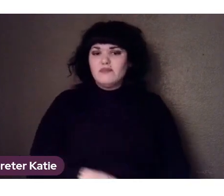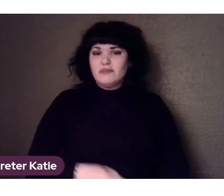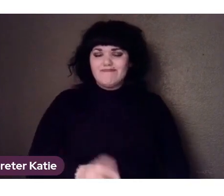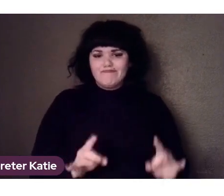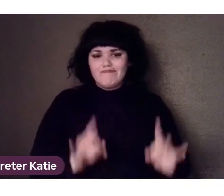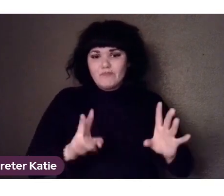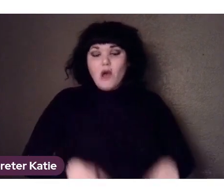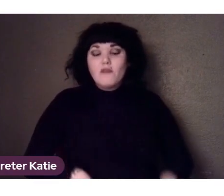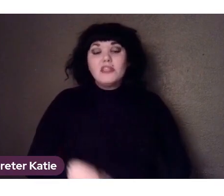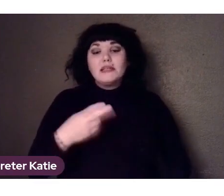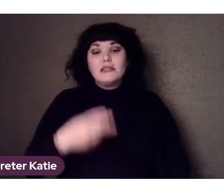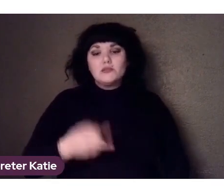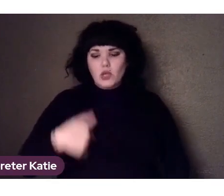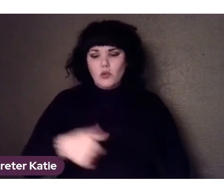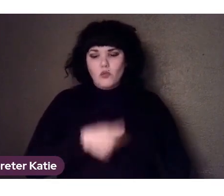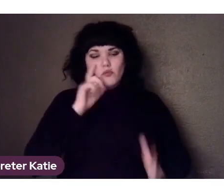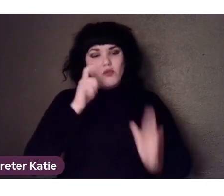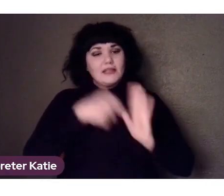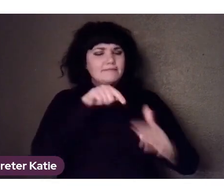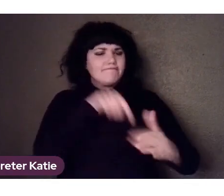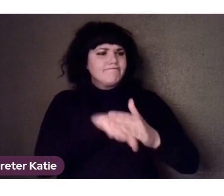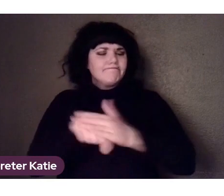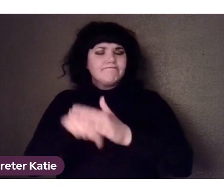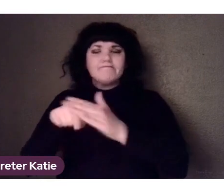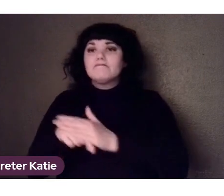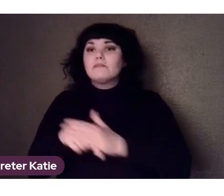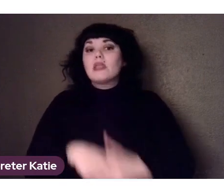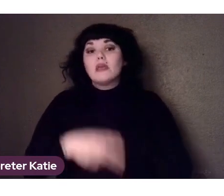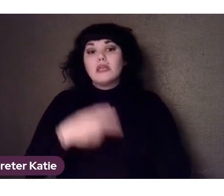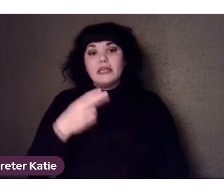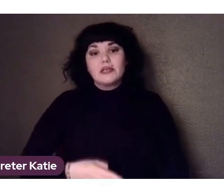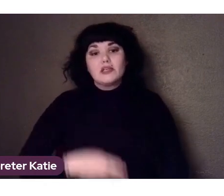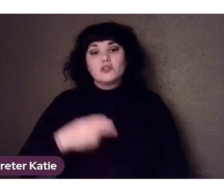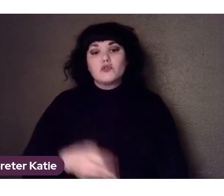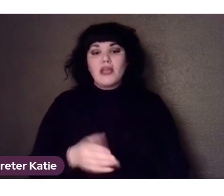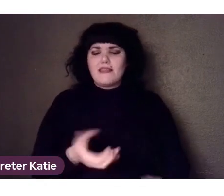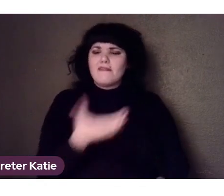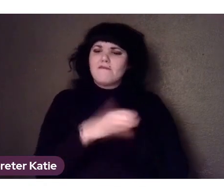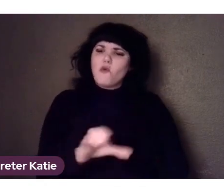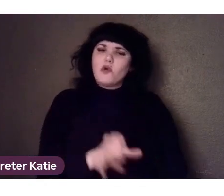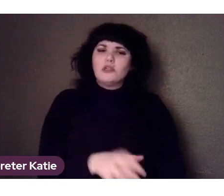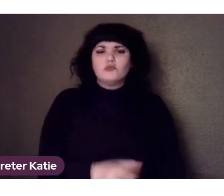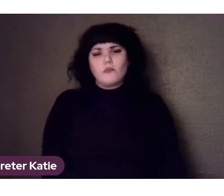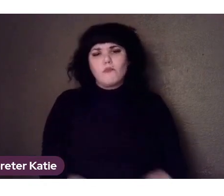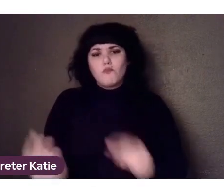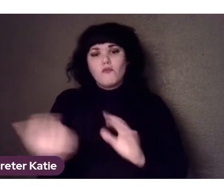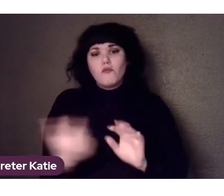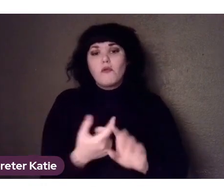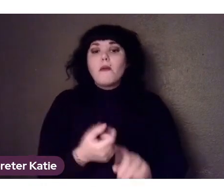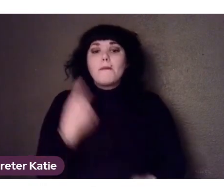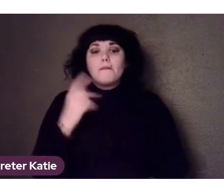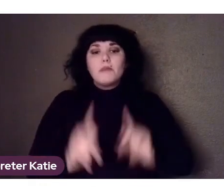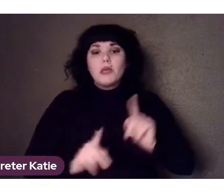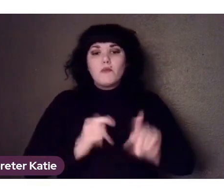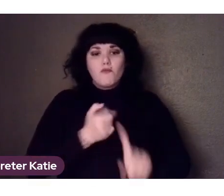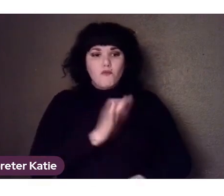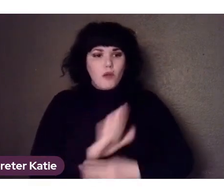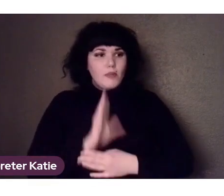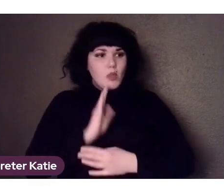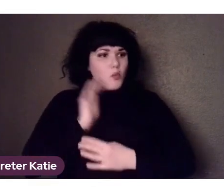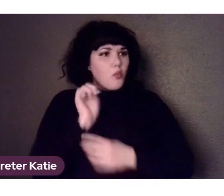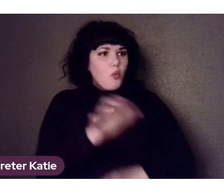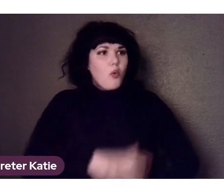painful history of genocide and forced removal of people from their homelands, and we honor and respect the many diverse Indigenous